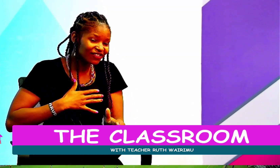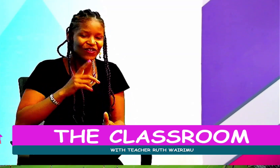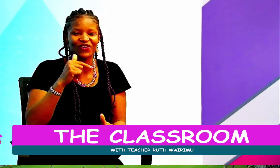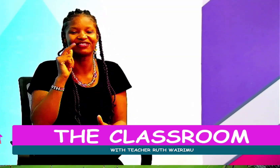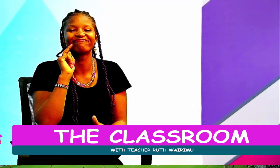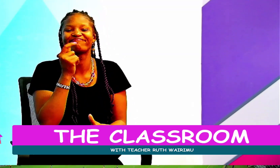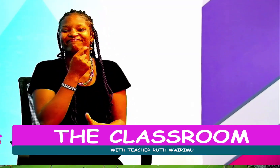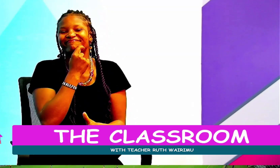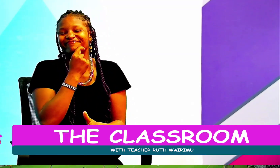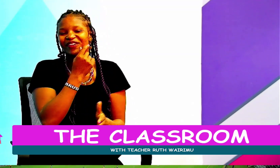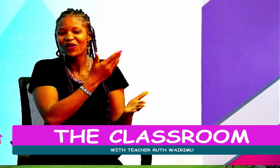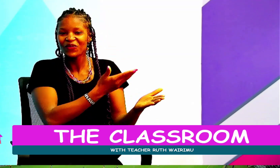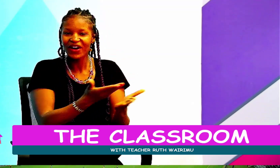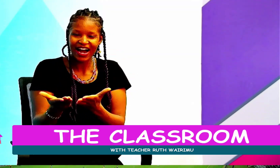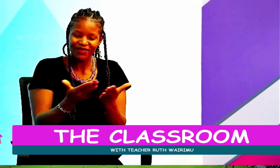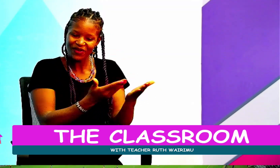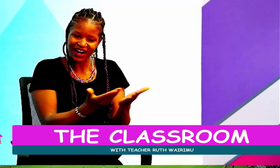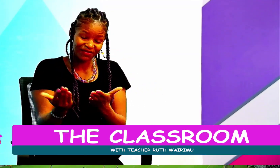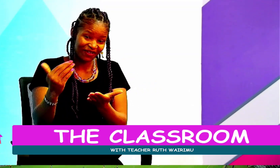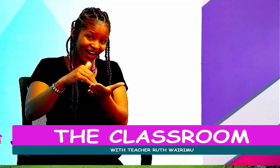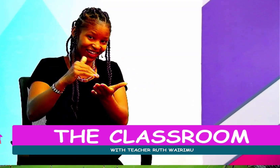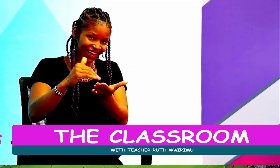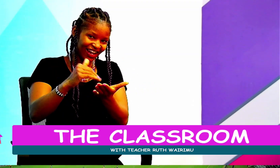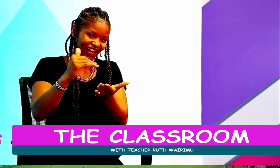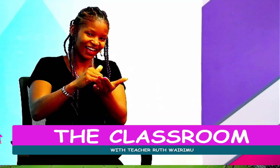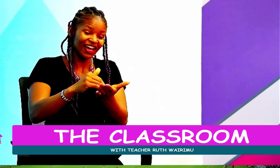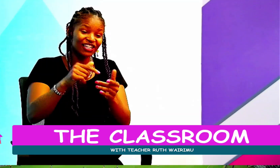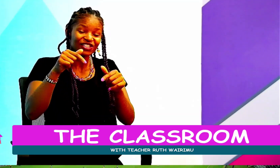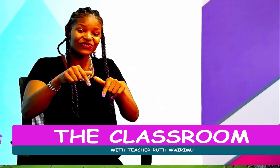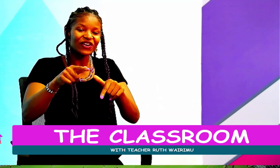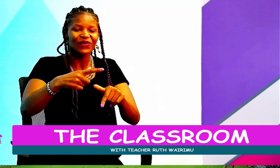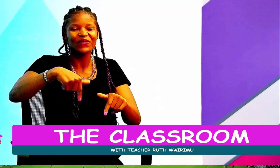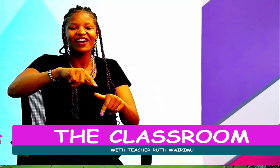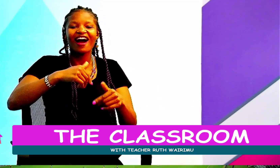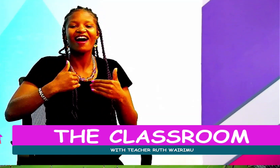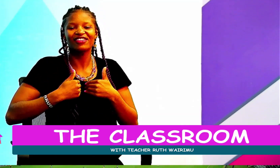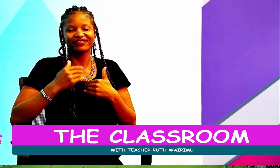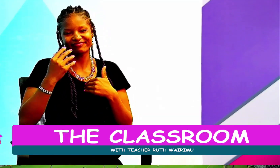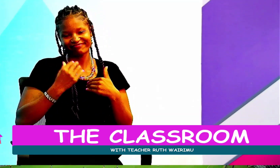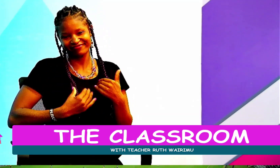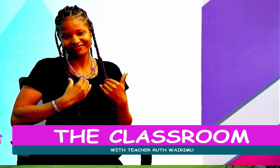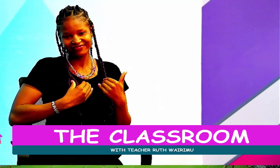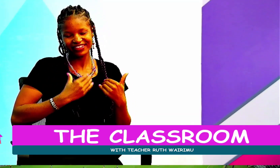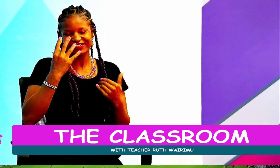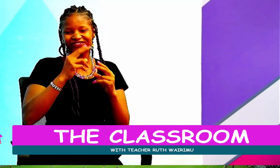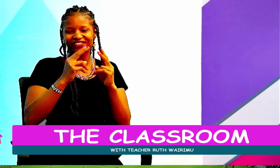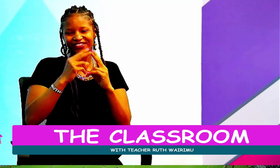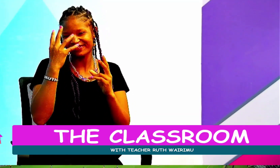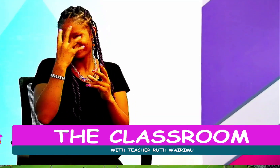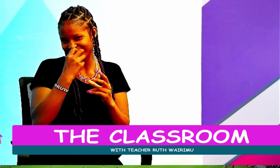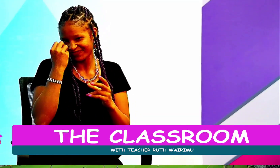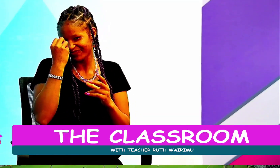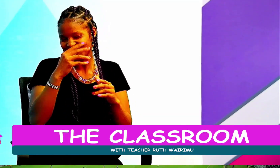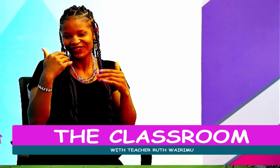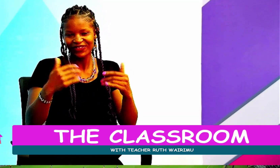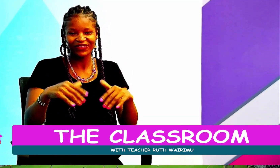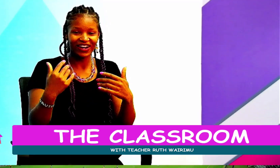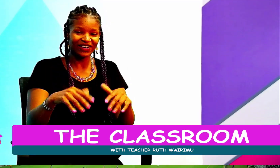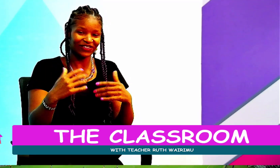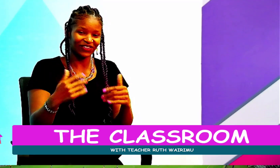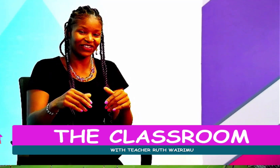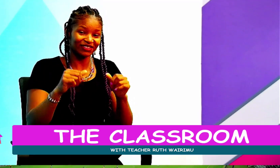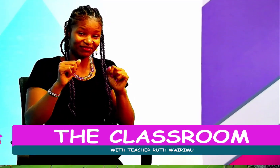or from 4 to 5 on your TV stations. You are with me, Ruth Wairemo, with my sign language interpreter in the voicing, Tobias